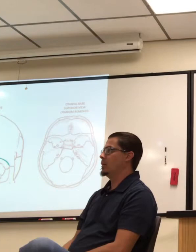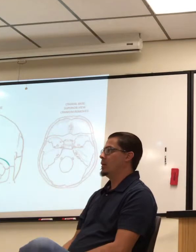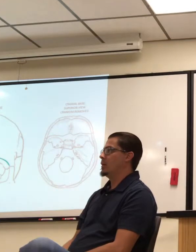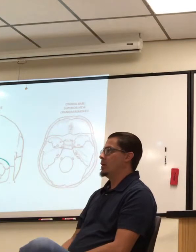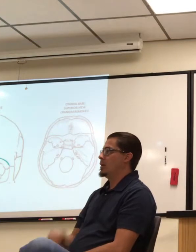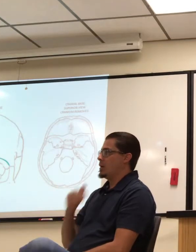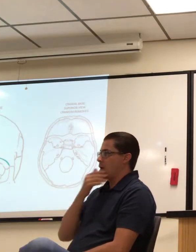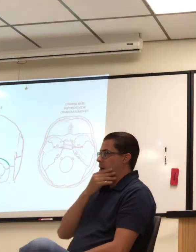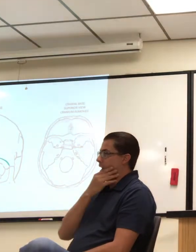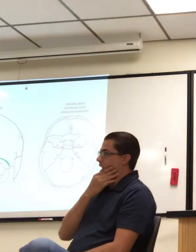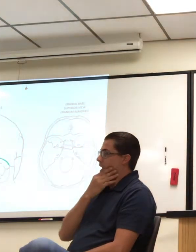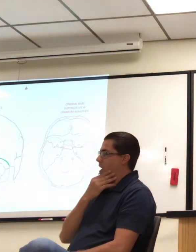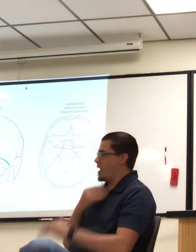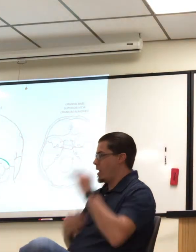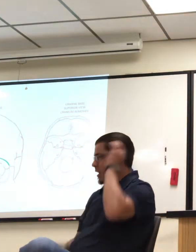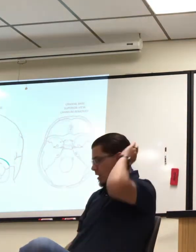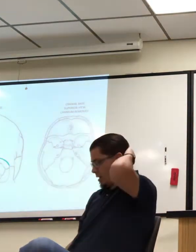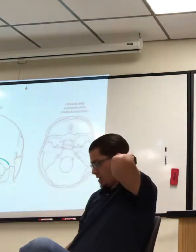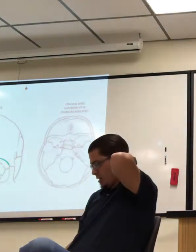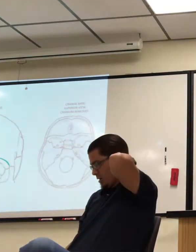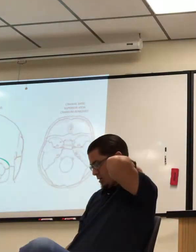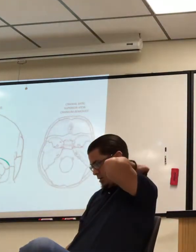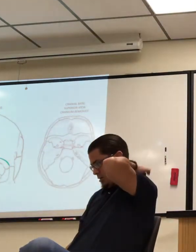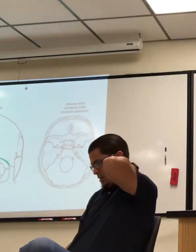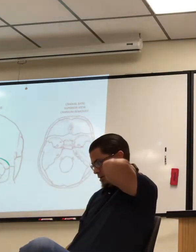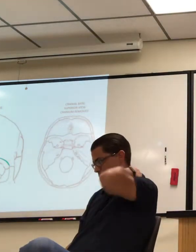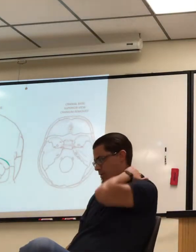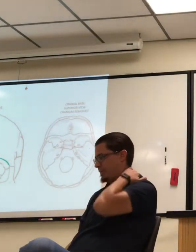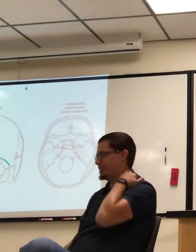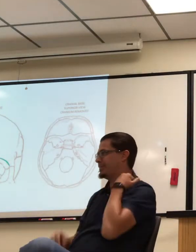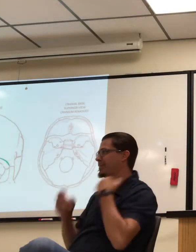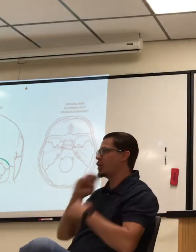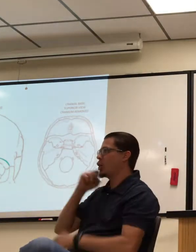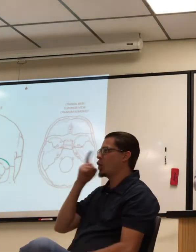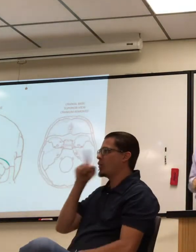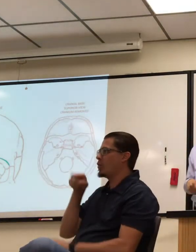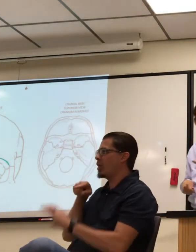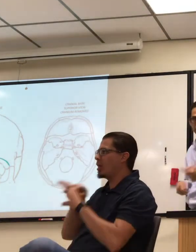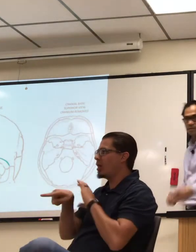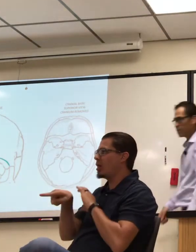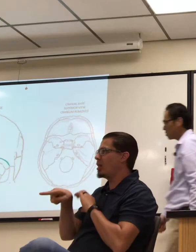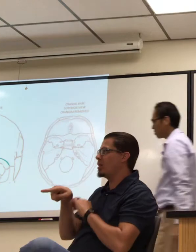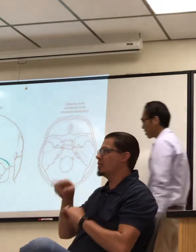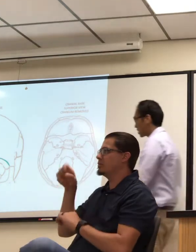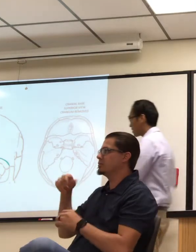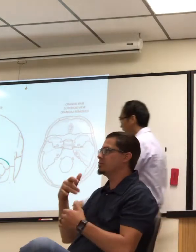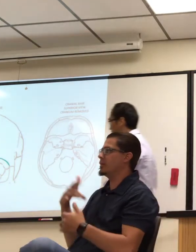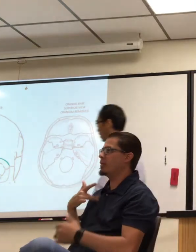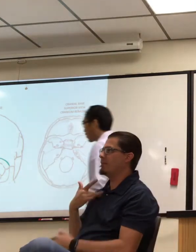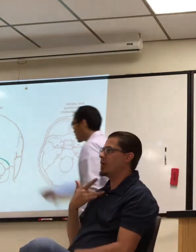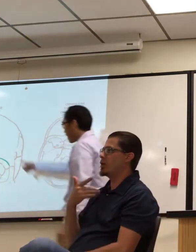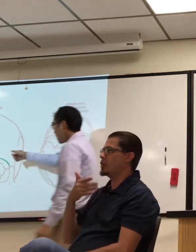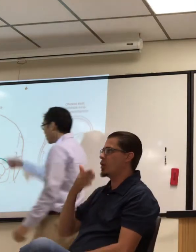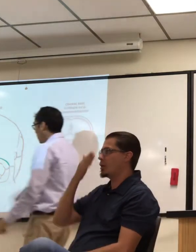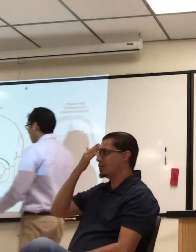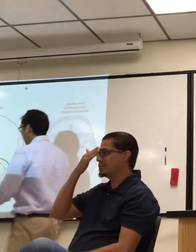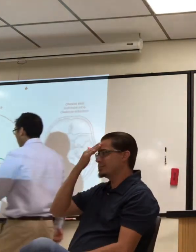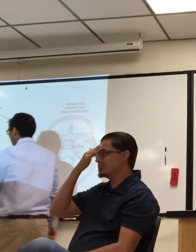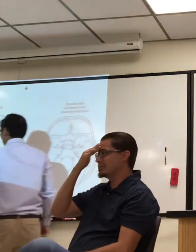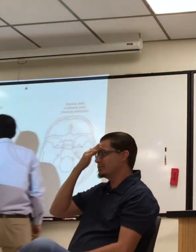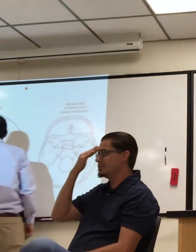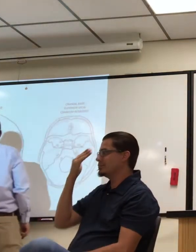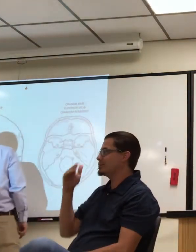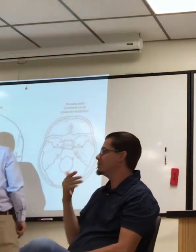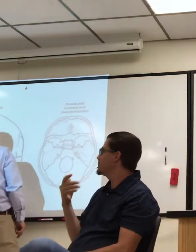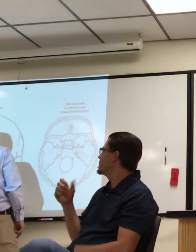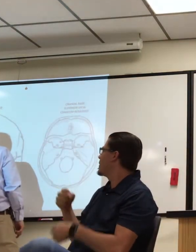use pin. It transmits a nerve we'll talk about that helps you feel your upper face. We'll get to that. Anyways, I made them a